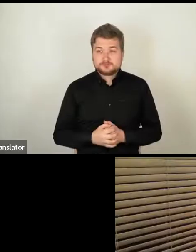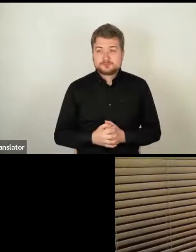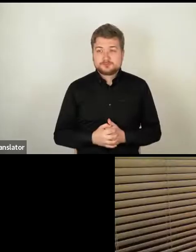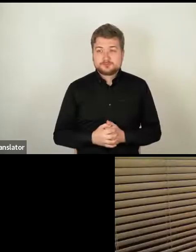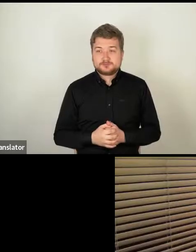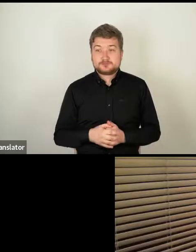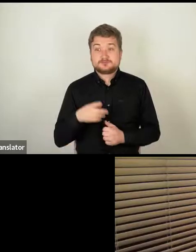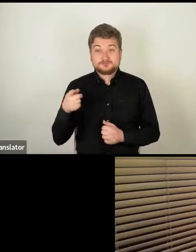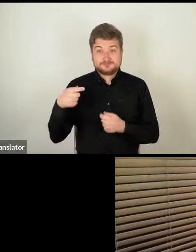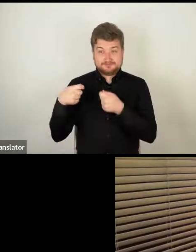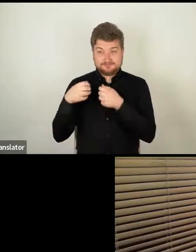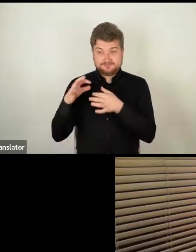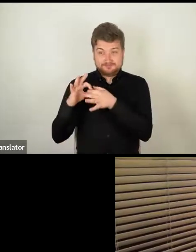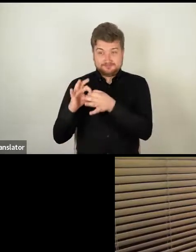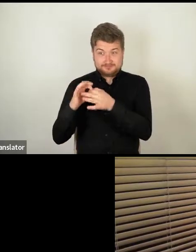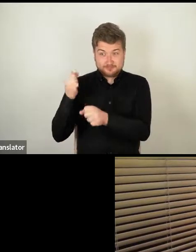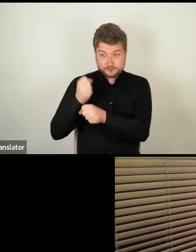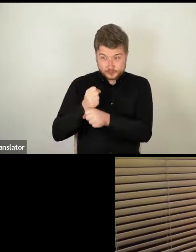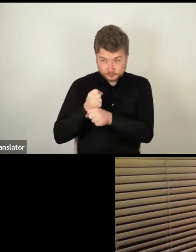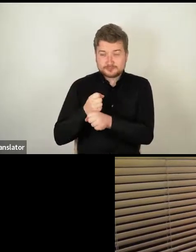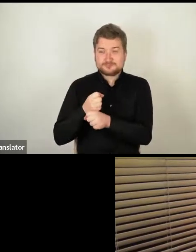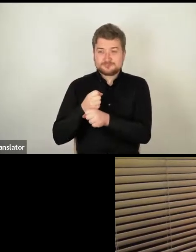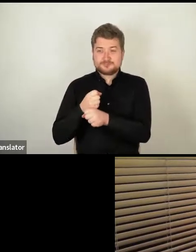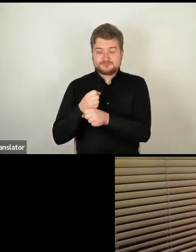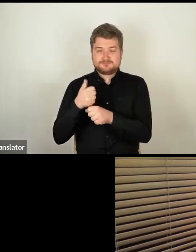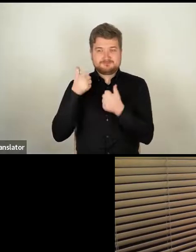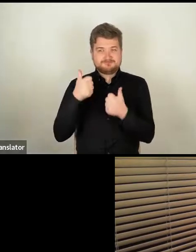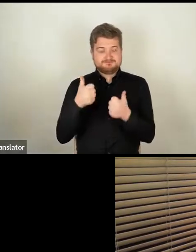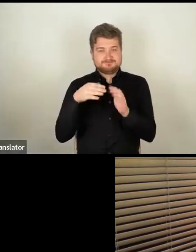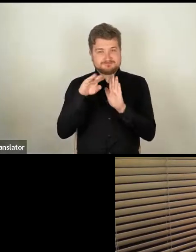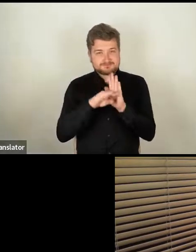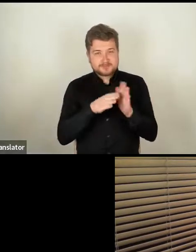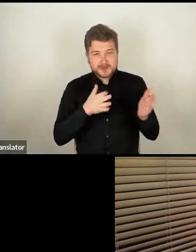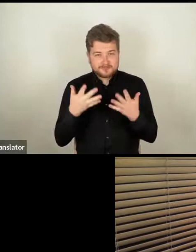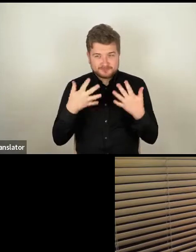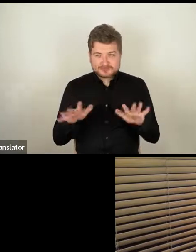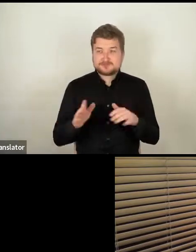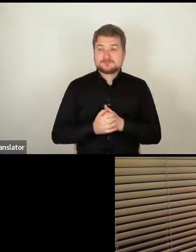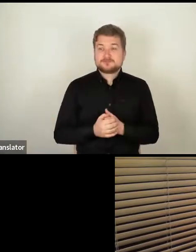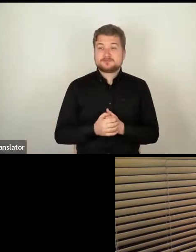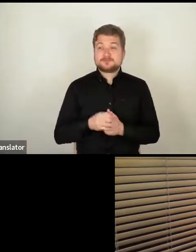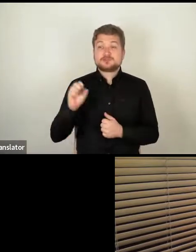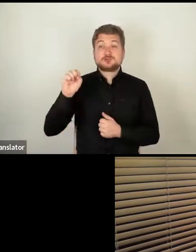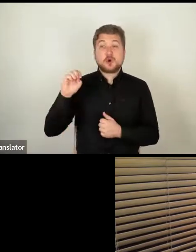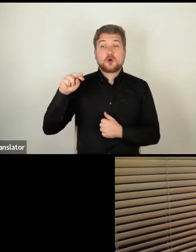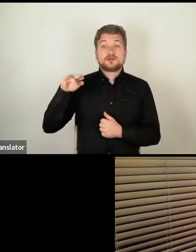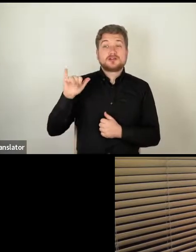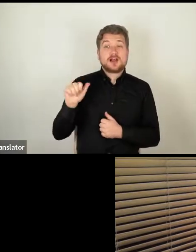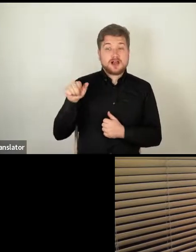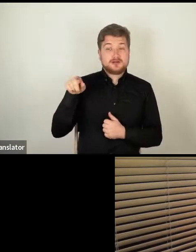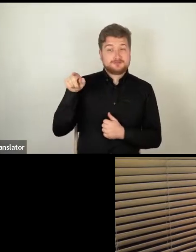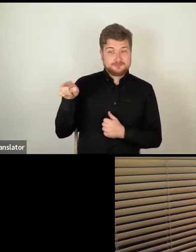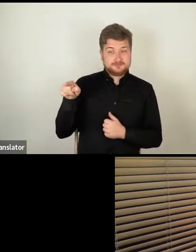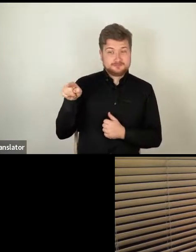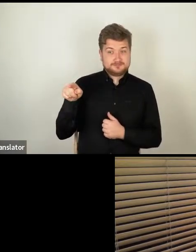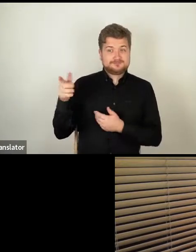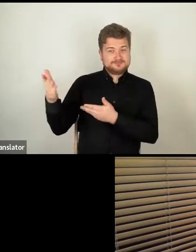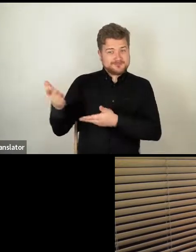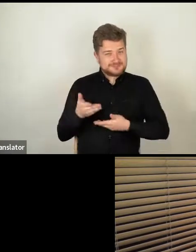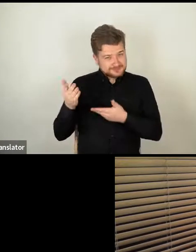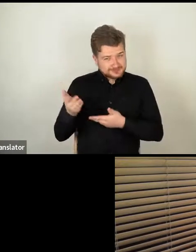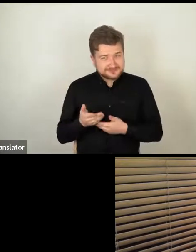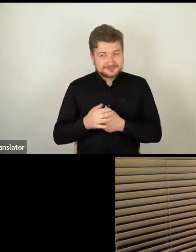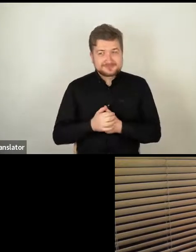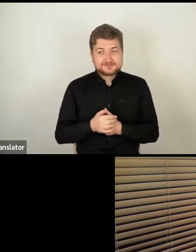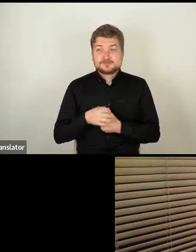has been produced. Dear Sonia, it is a privilege having you today with us directly from Canberra, Australia.